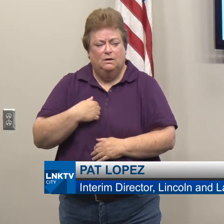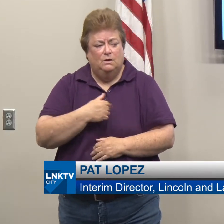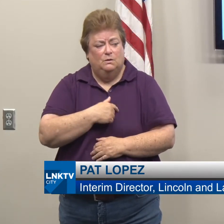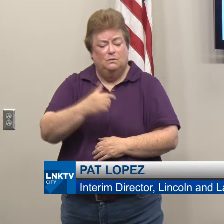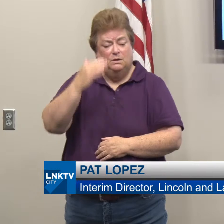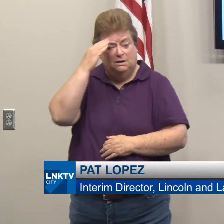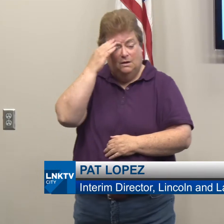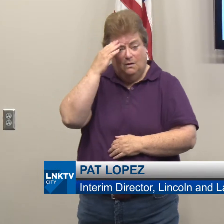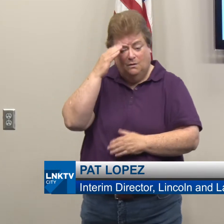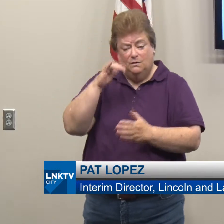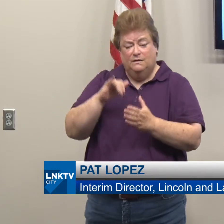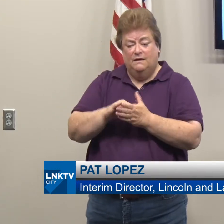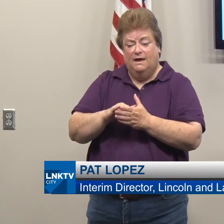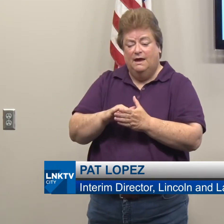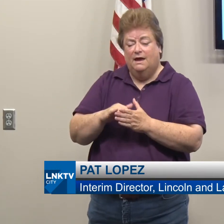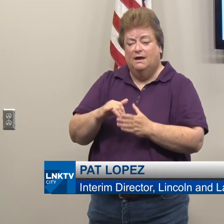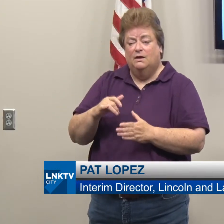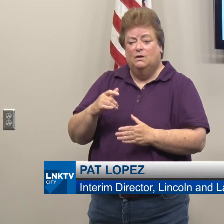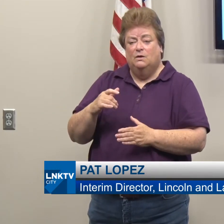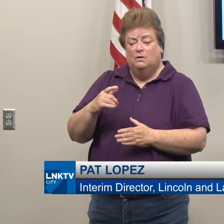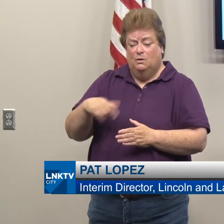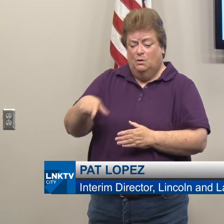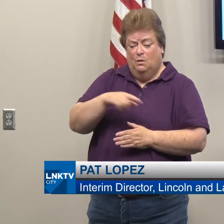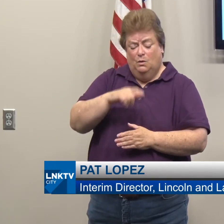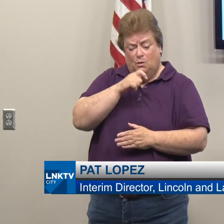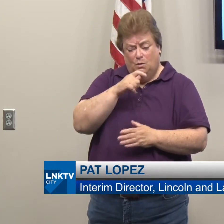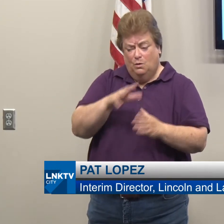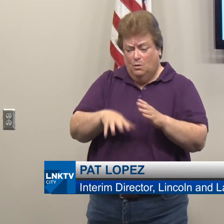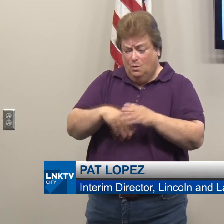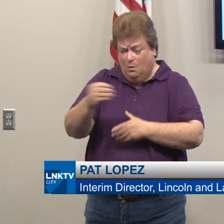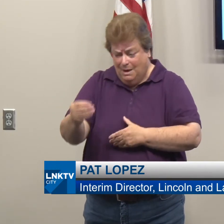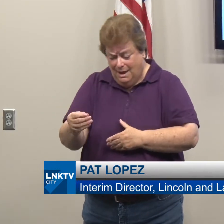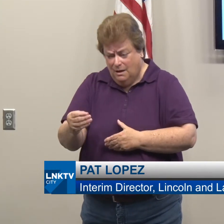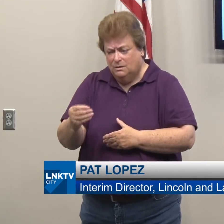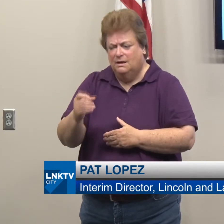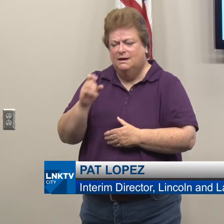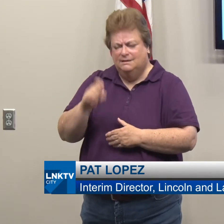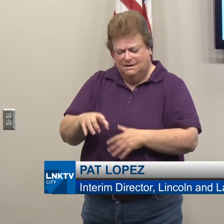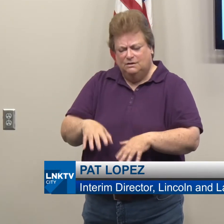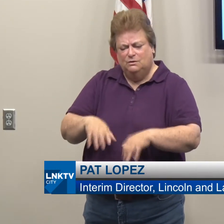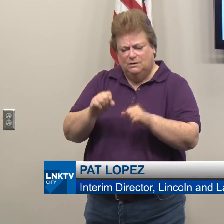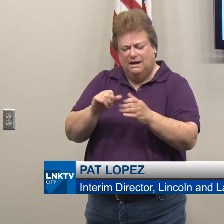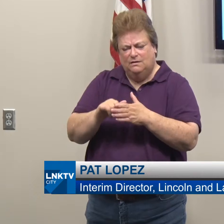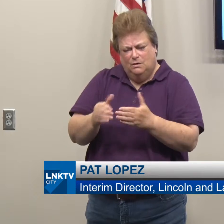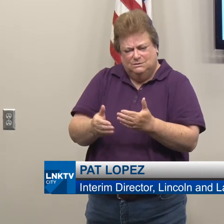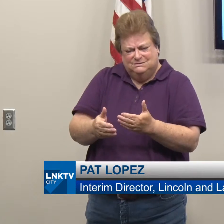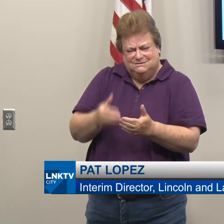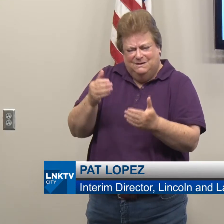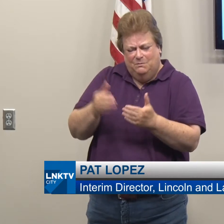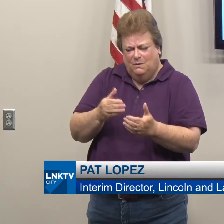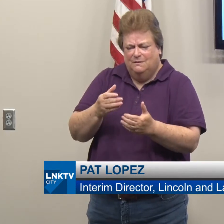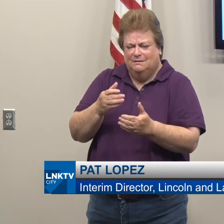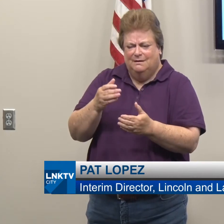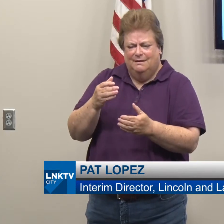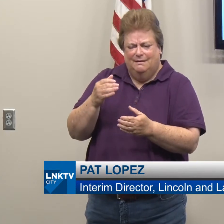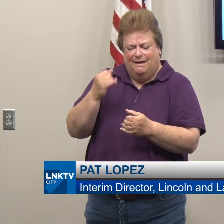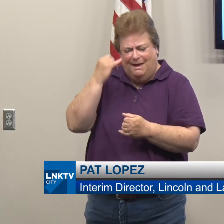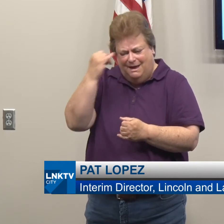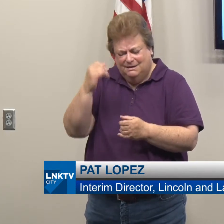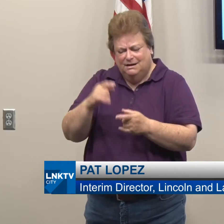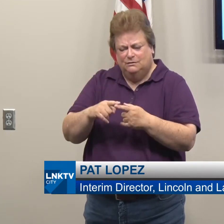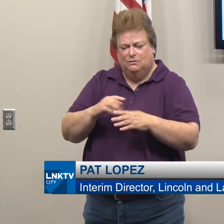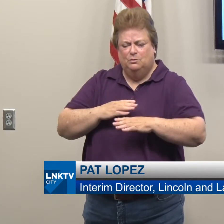those who choose to go out to also be responsible and take the simple steps to protect themselves and